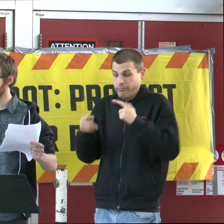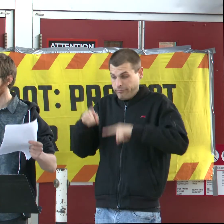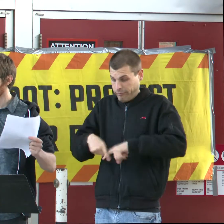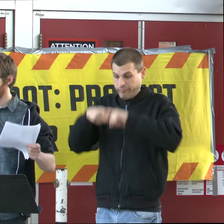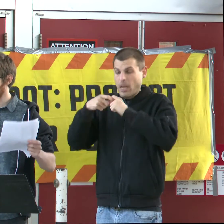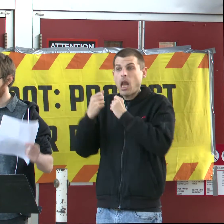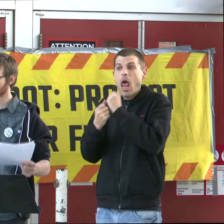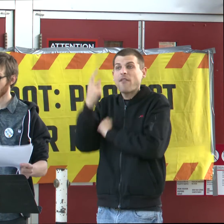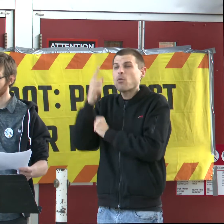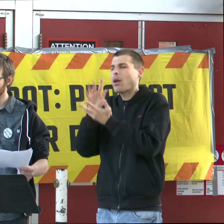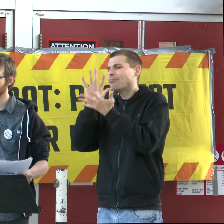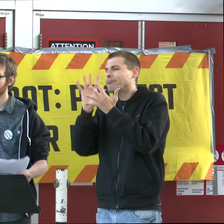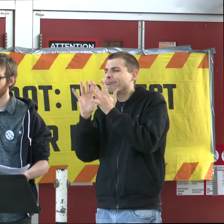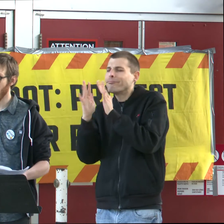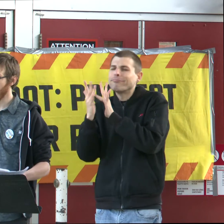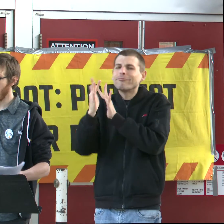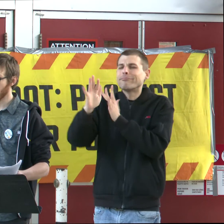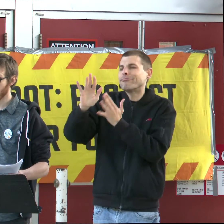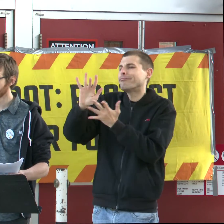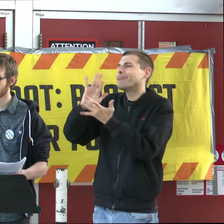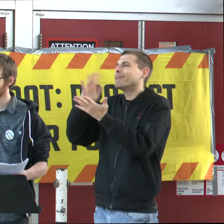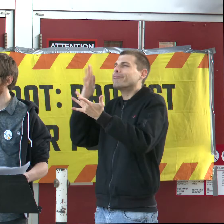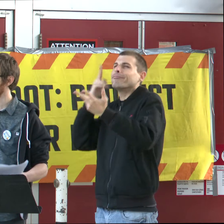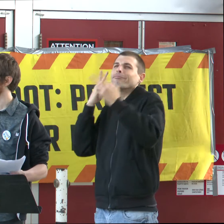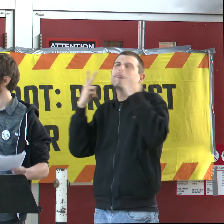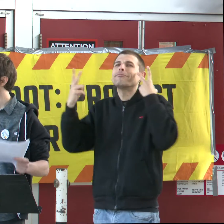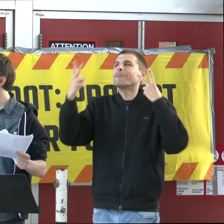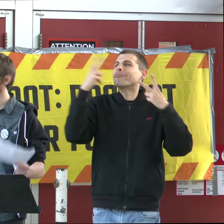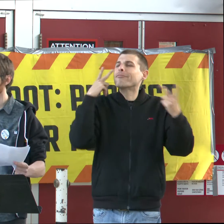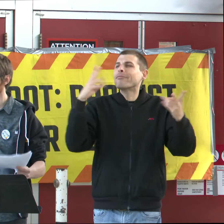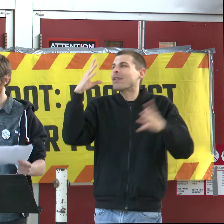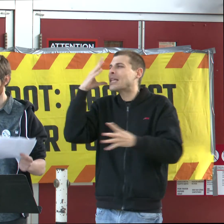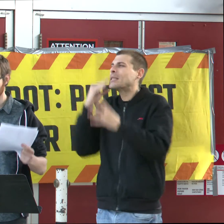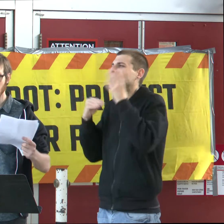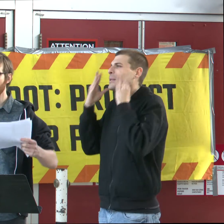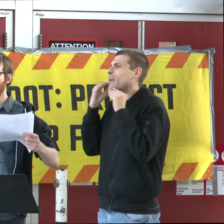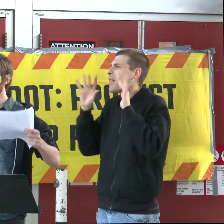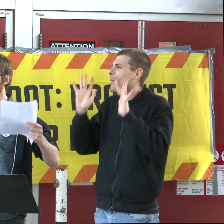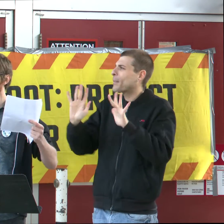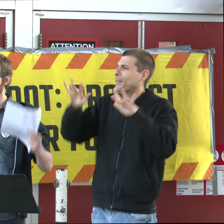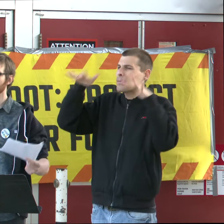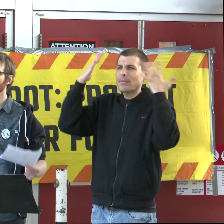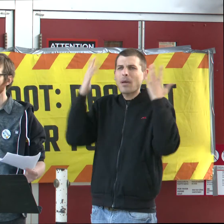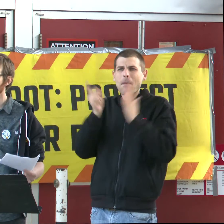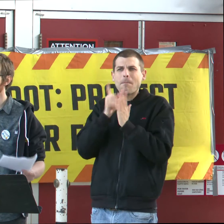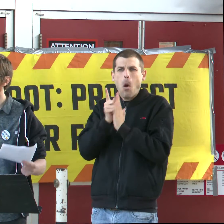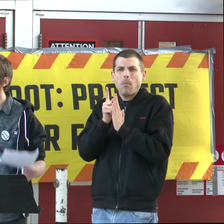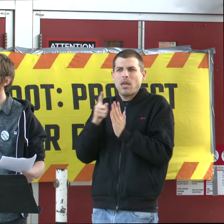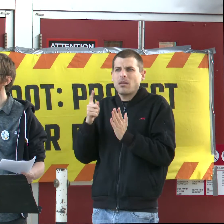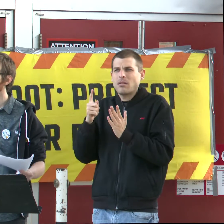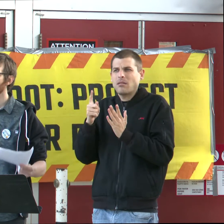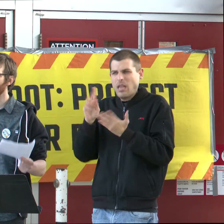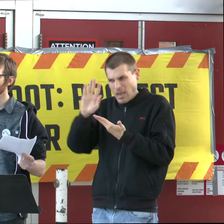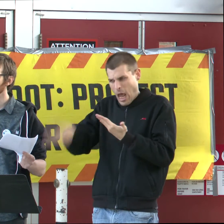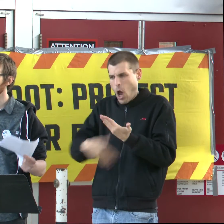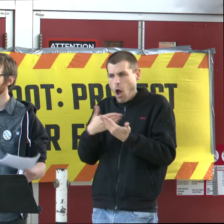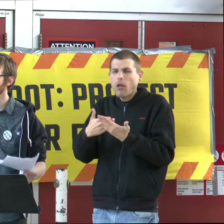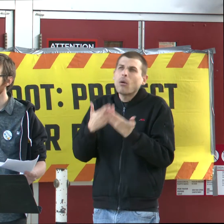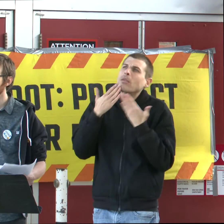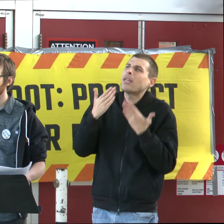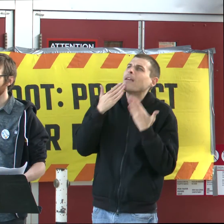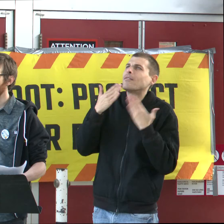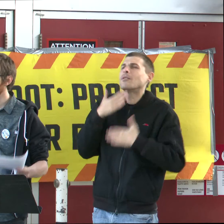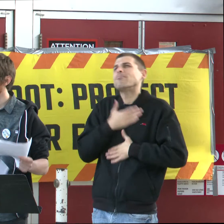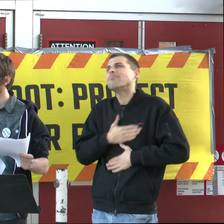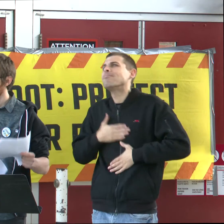blossoms and processes the beauty and the transience and this ephemeral, how fortunate we are to be blessed on this